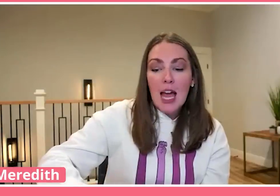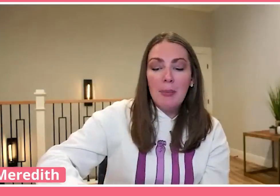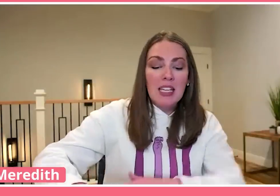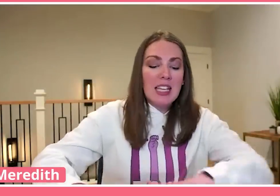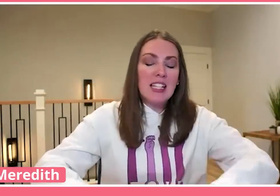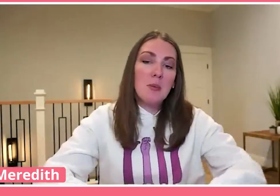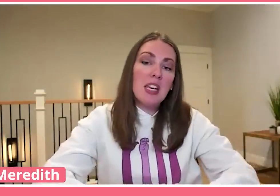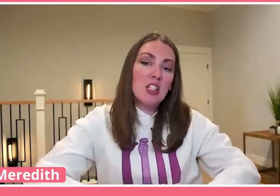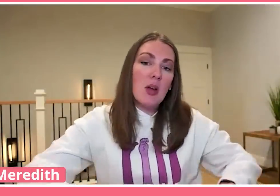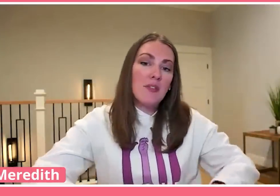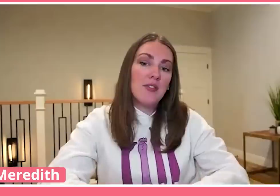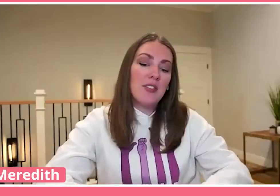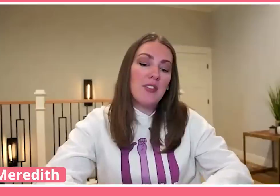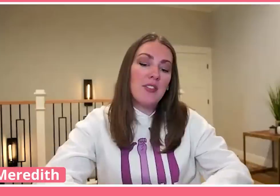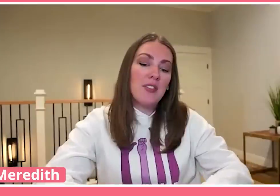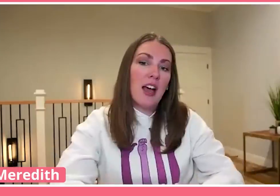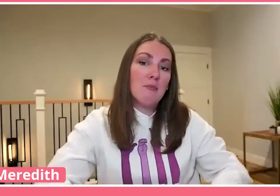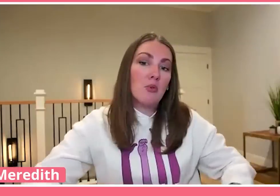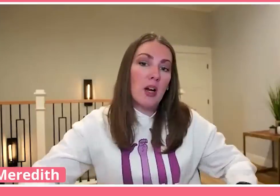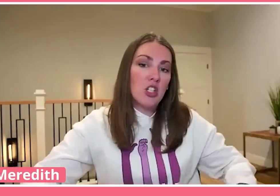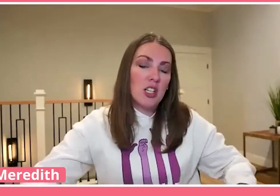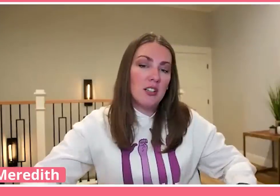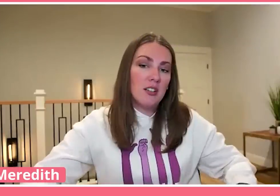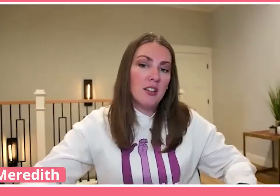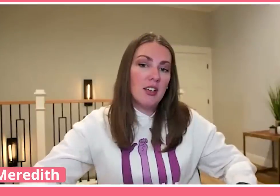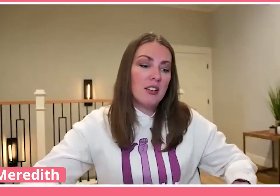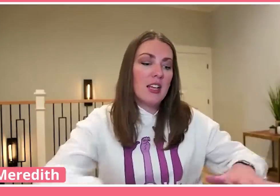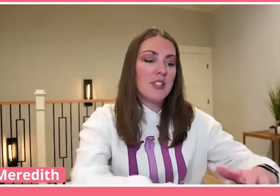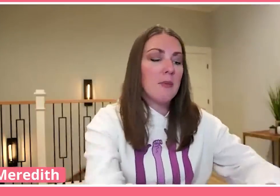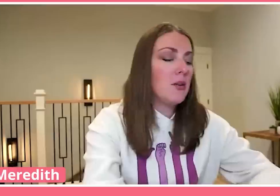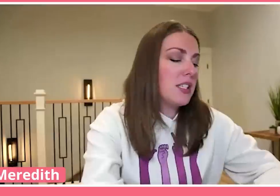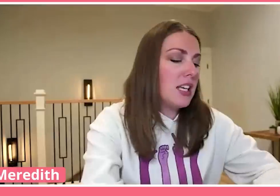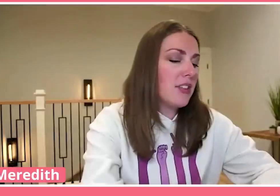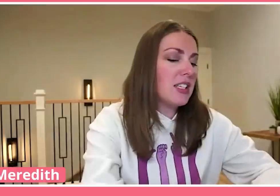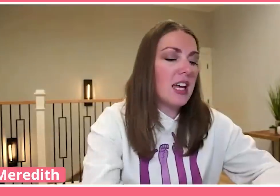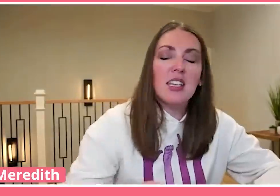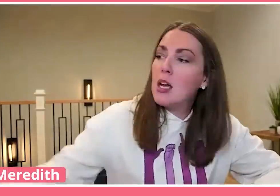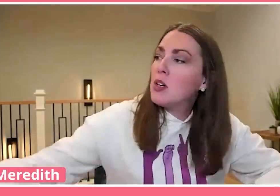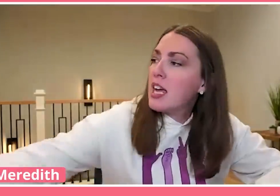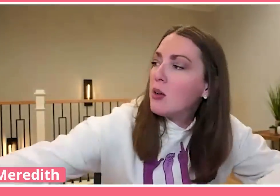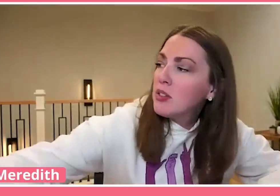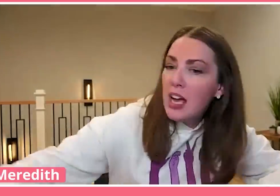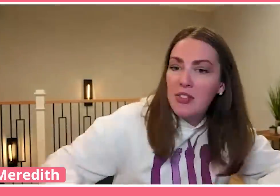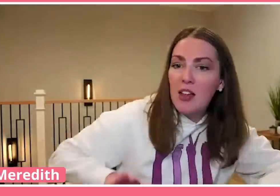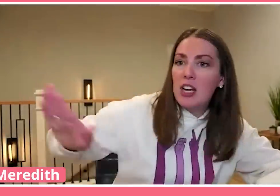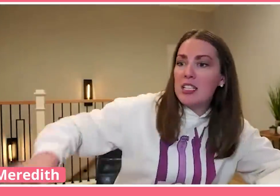Tapping a desk because you have to feel the vibration. Like if somebody was sitting at the desk and they were down at the other end,